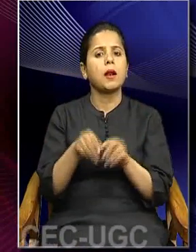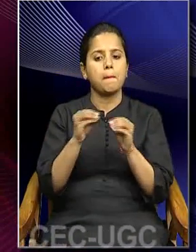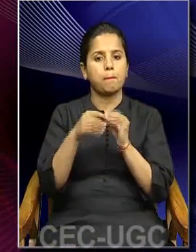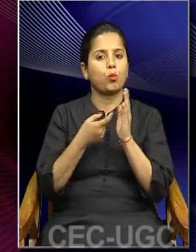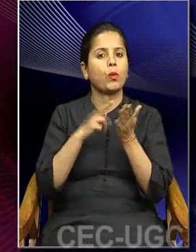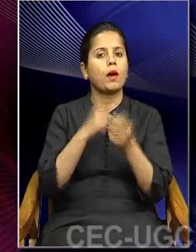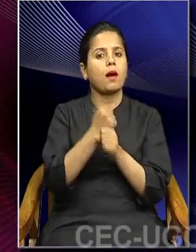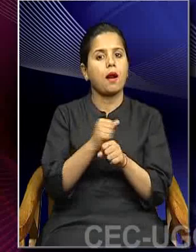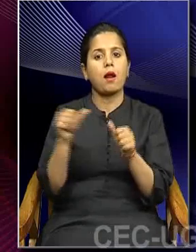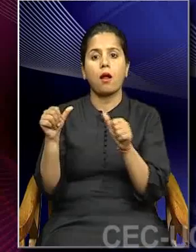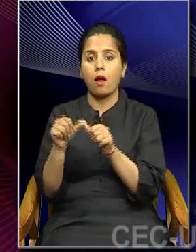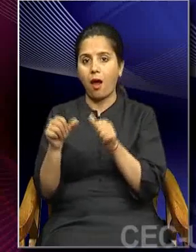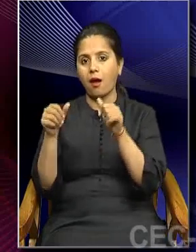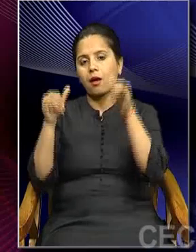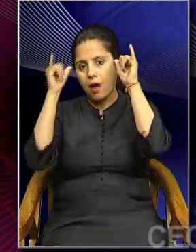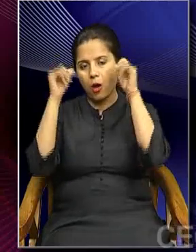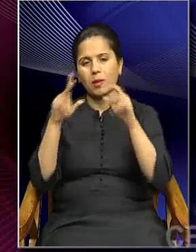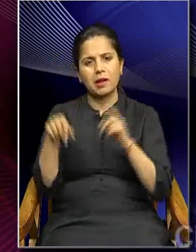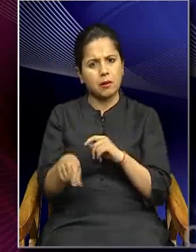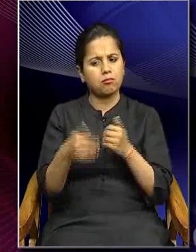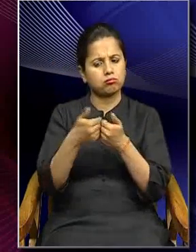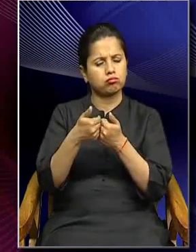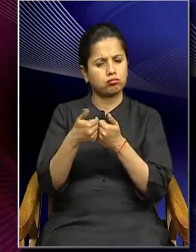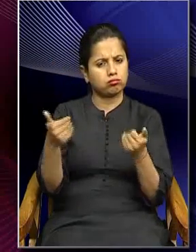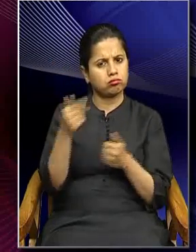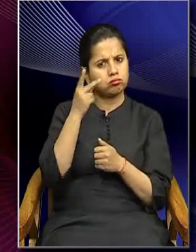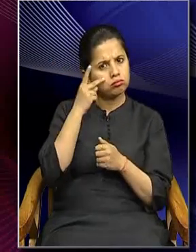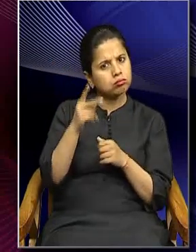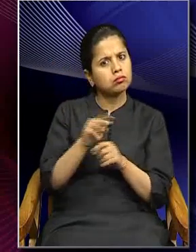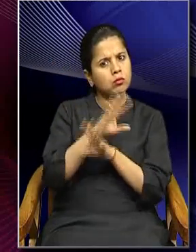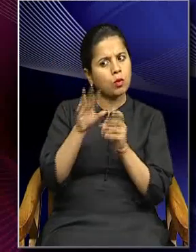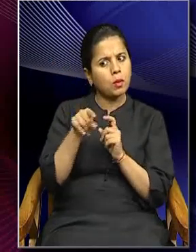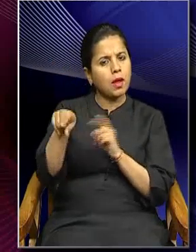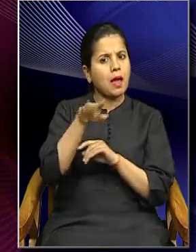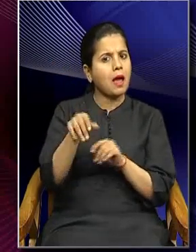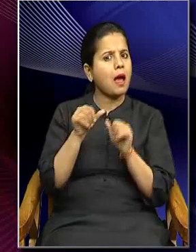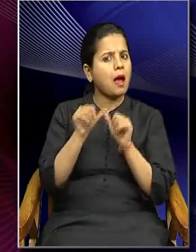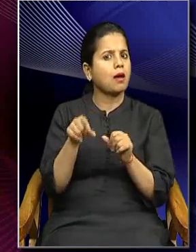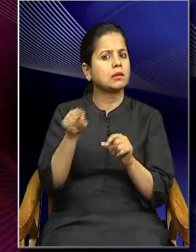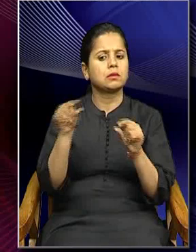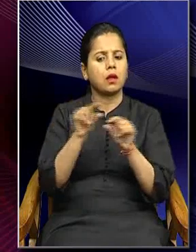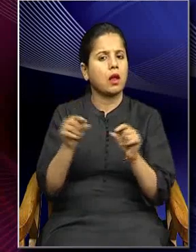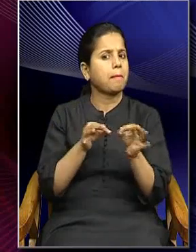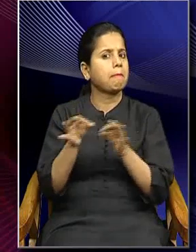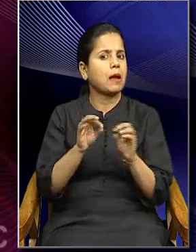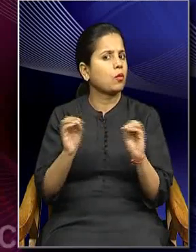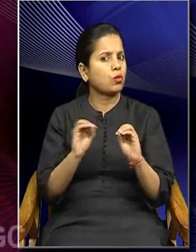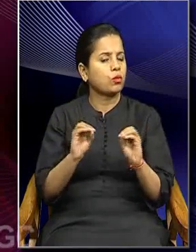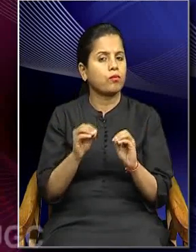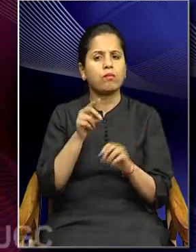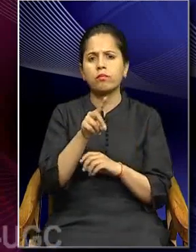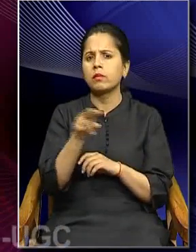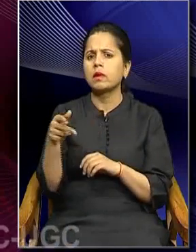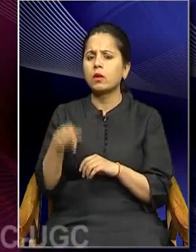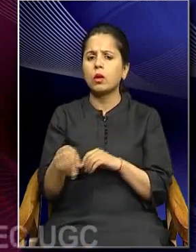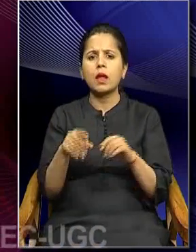exclude from consideration all that which does not answer the description. Meaning, what the